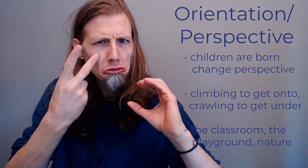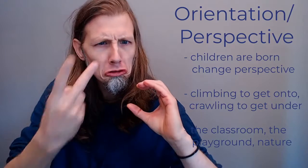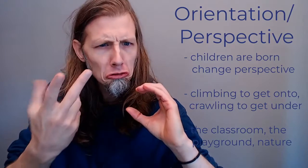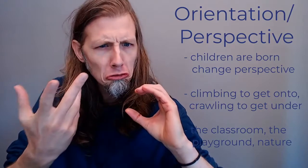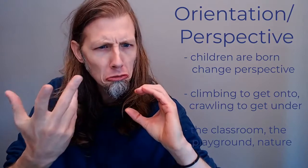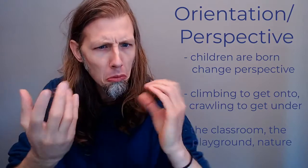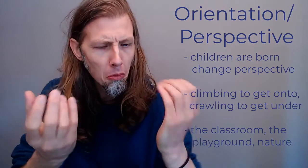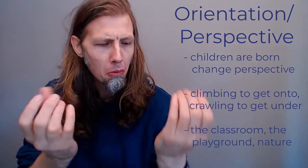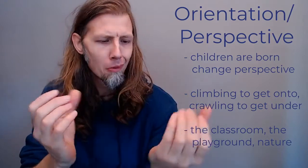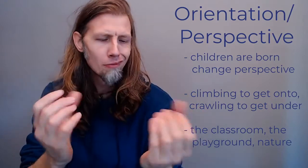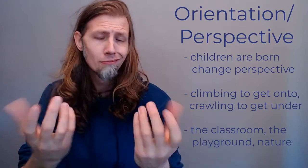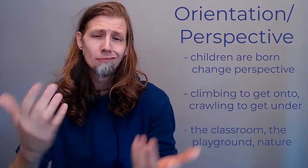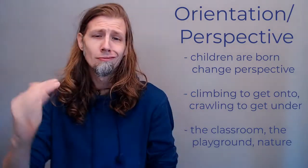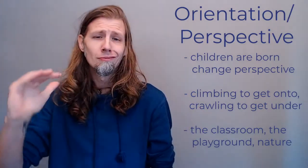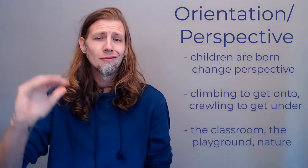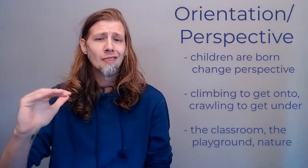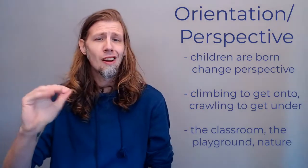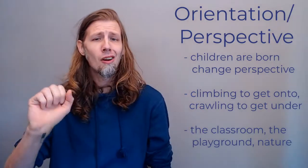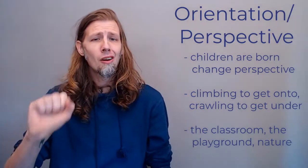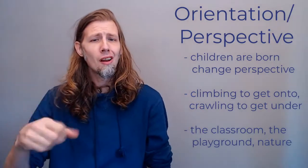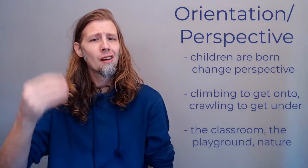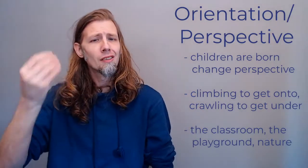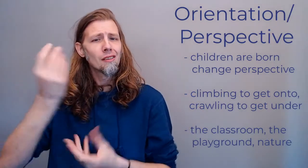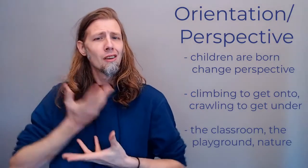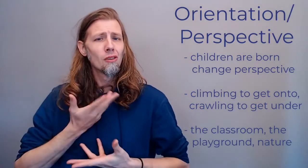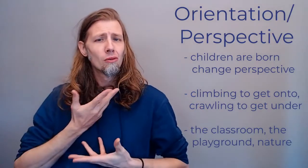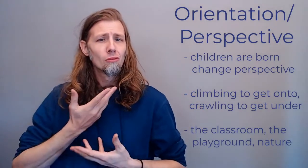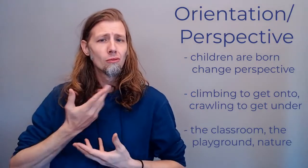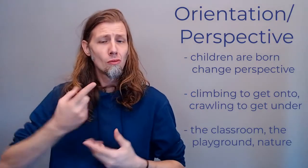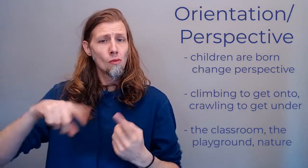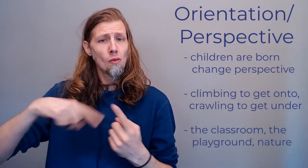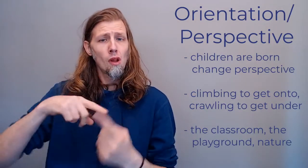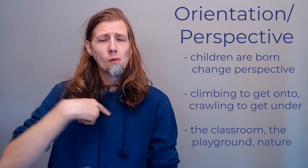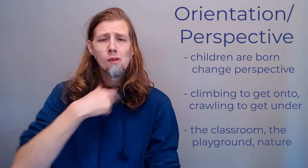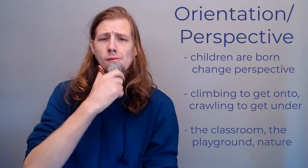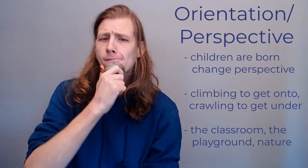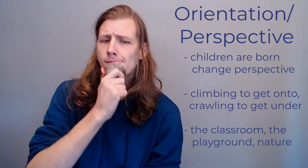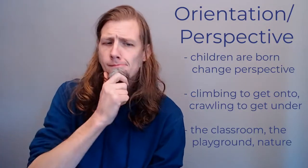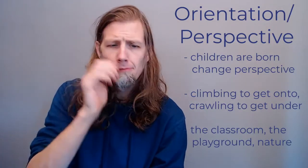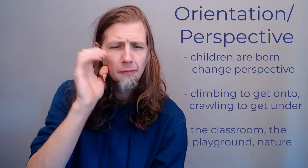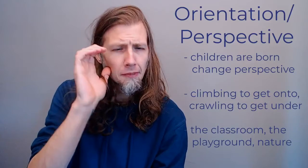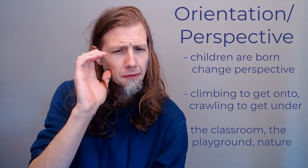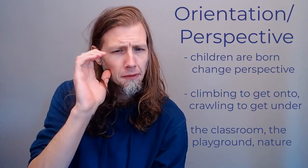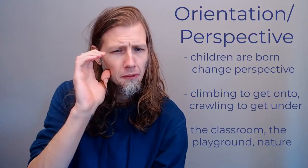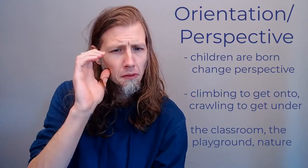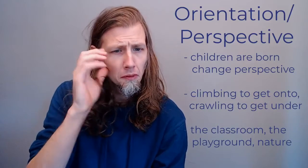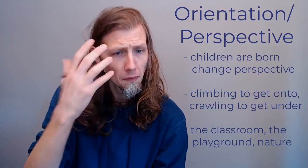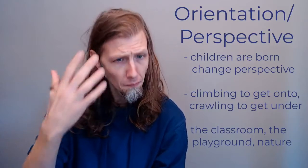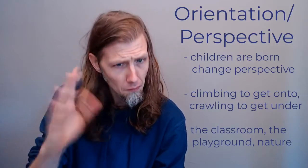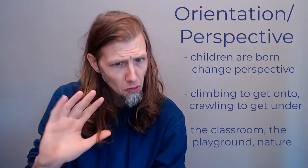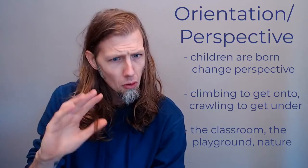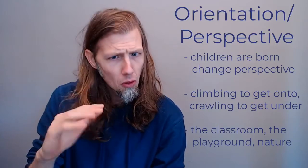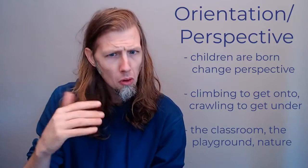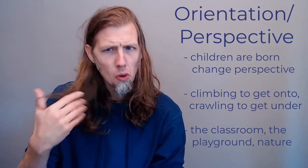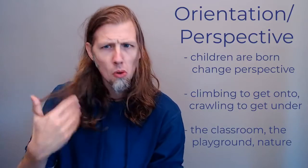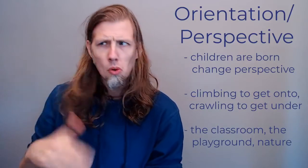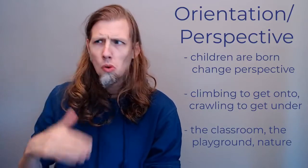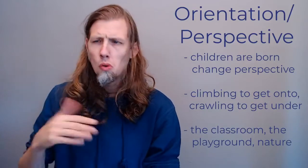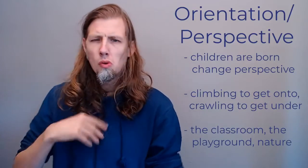any kind changes our perspective greatly too. When we take the time to truly listen, children can tell us